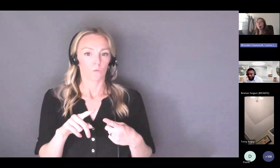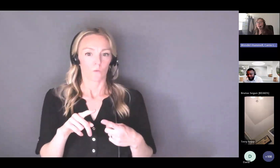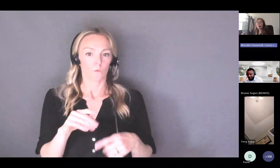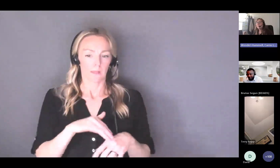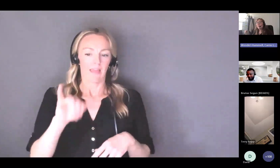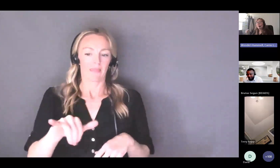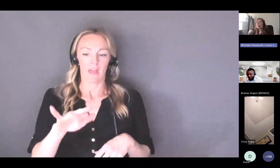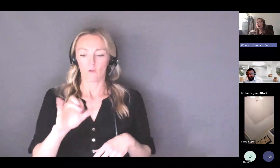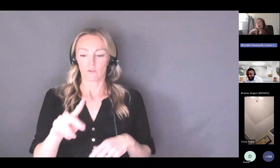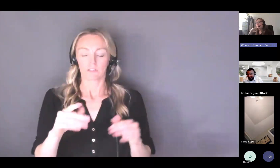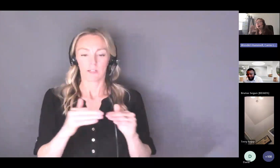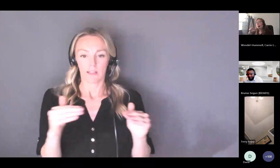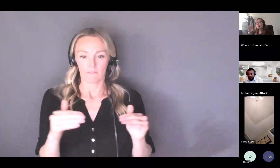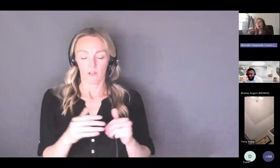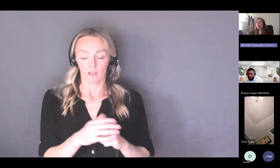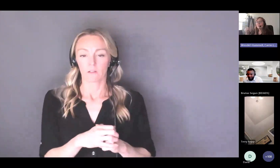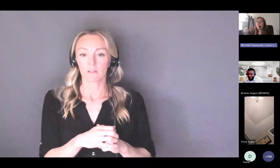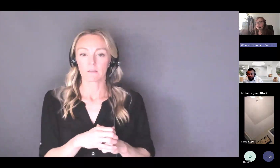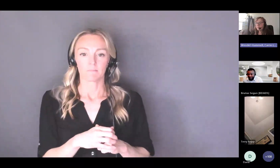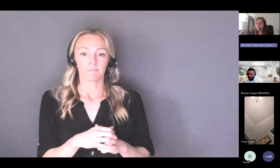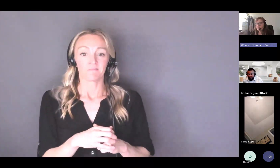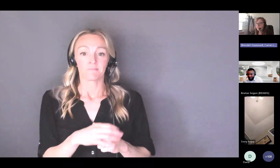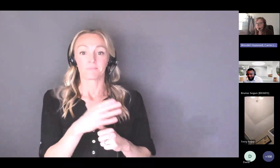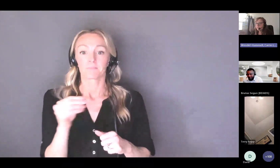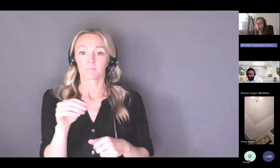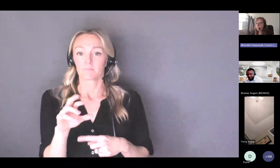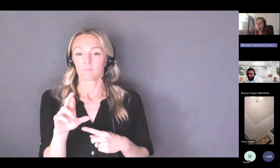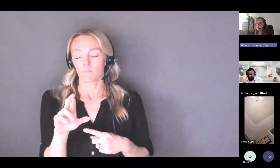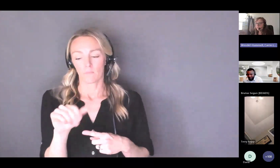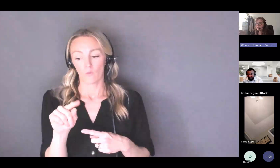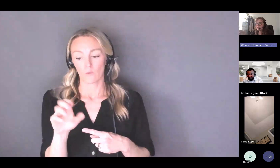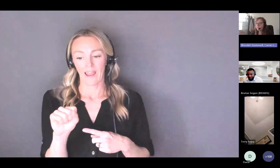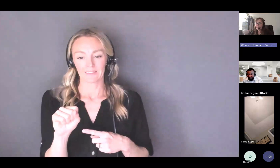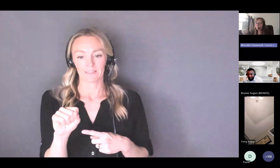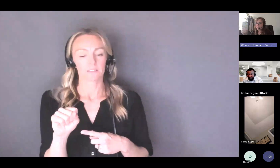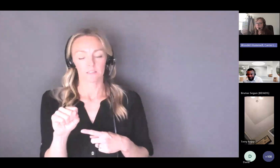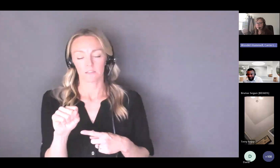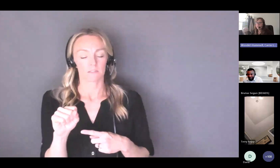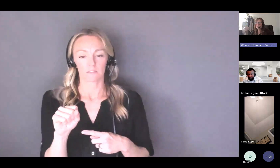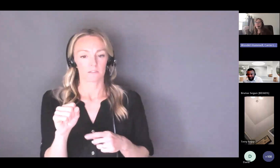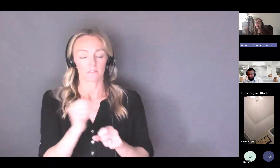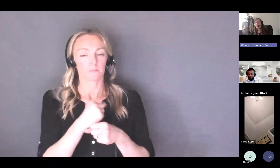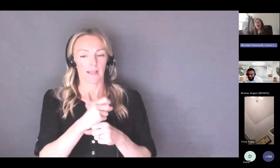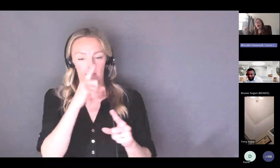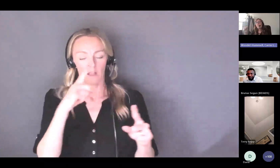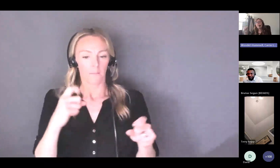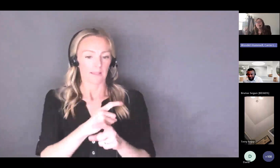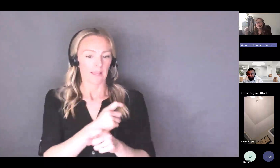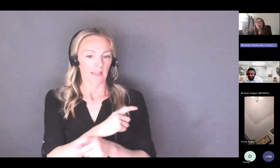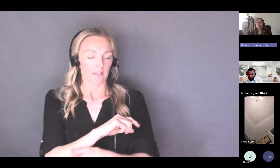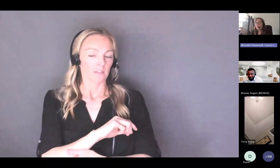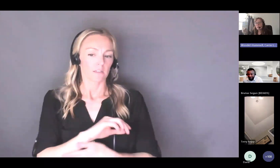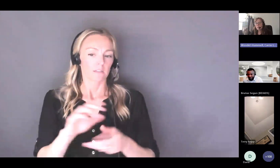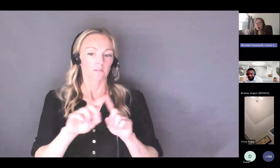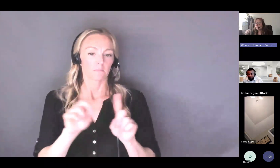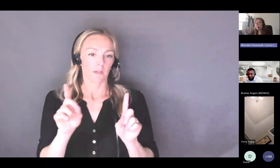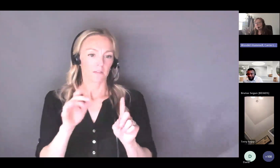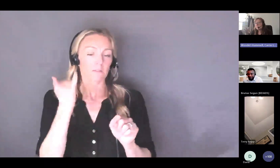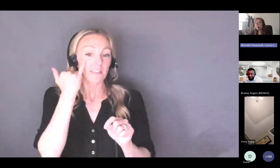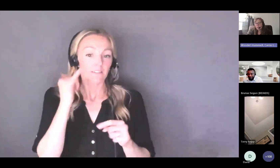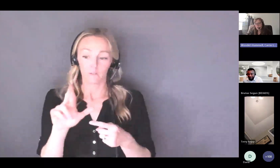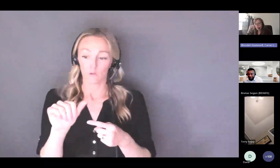you know, especially in rates, of course, complicate this. If rates were brought back in, it would be a different discussion. But especially if